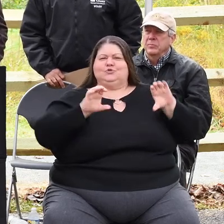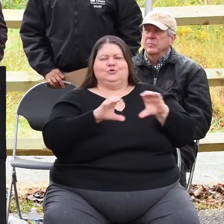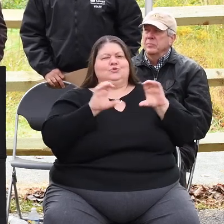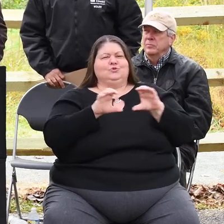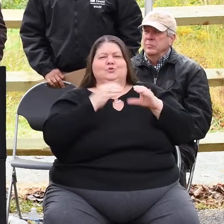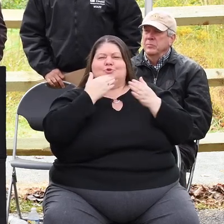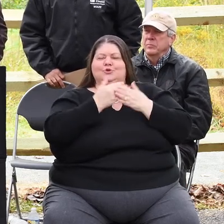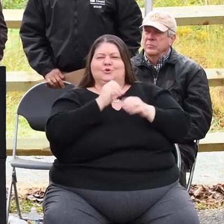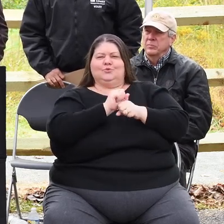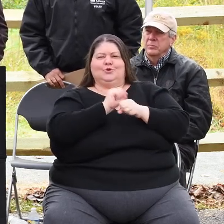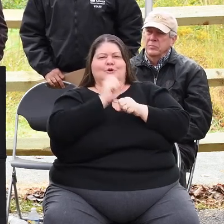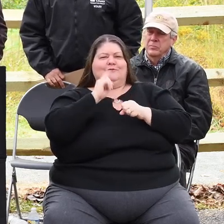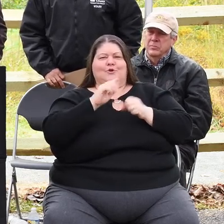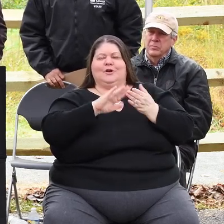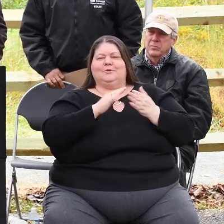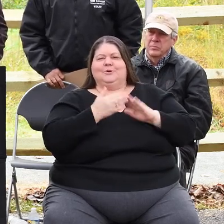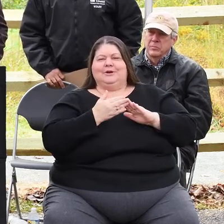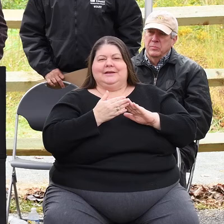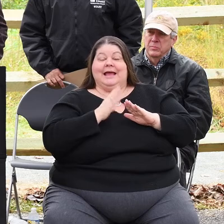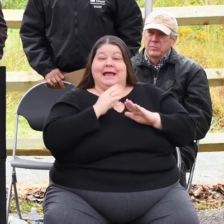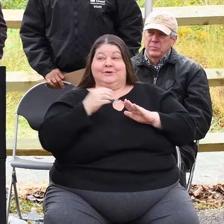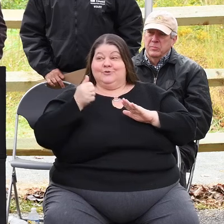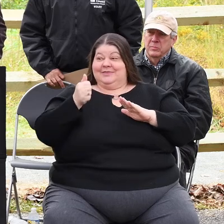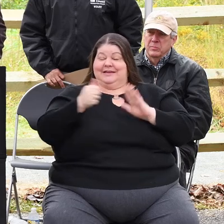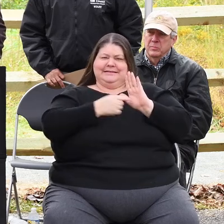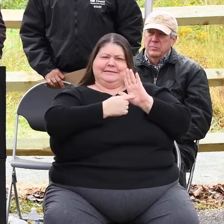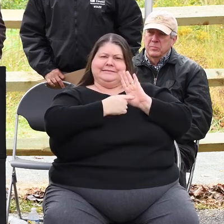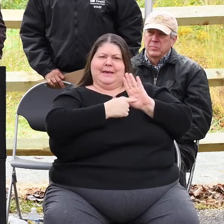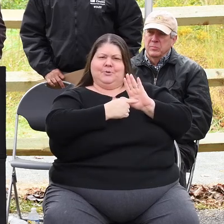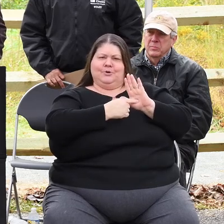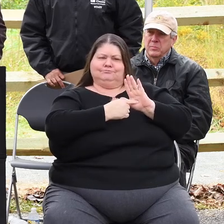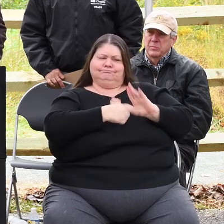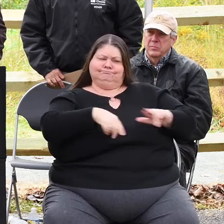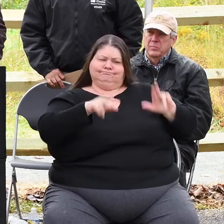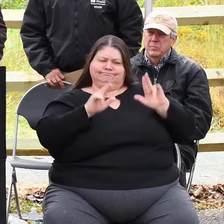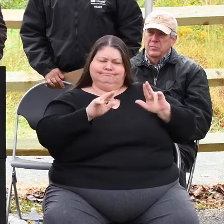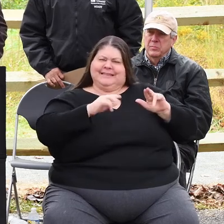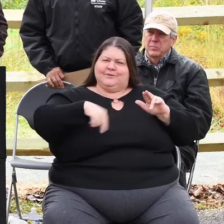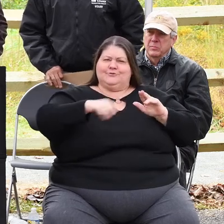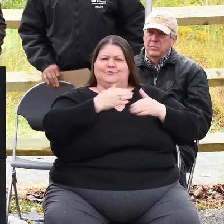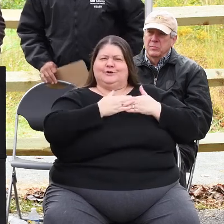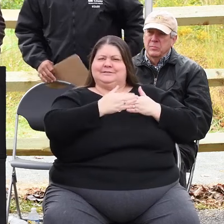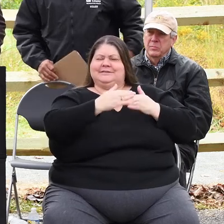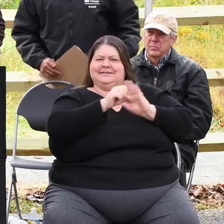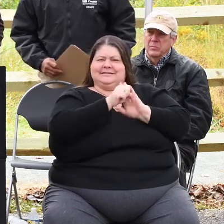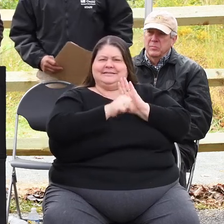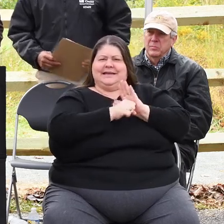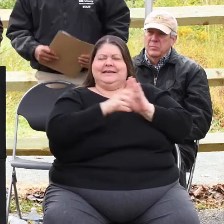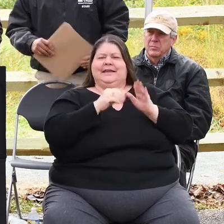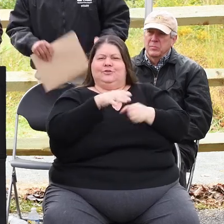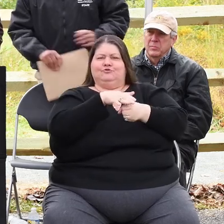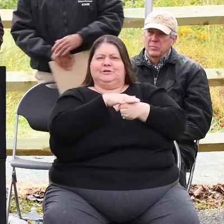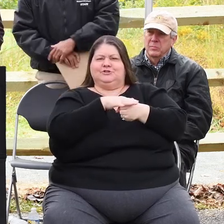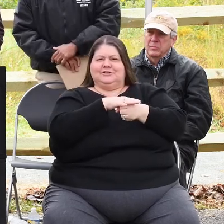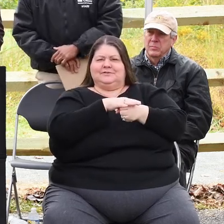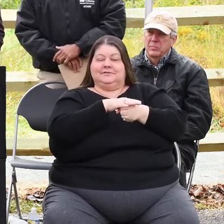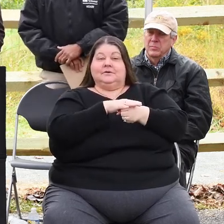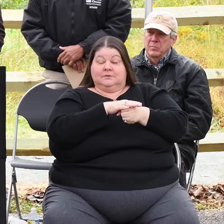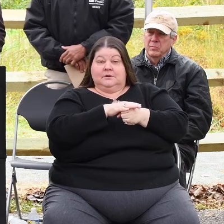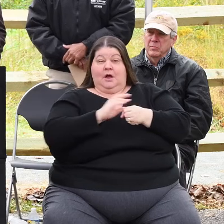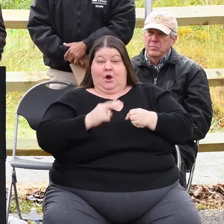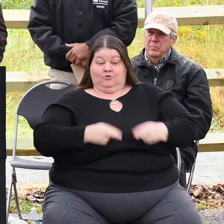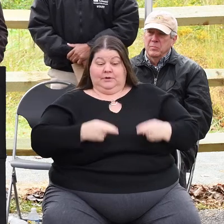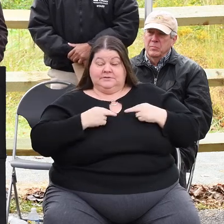community and are the example for the rest of the state and the region. Our residents will see improvements